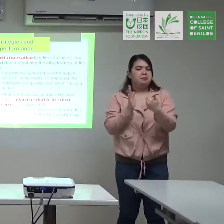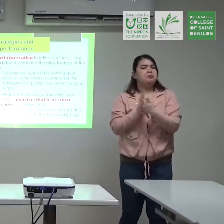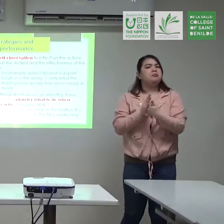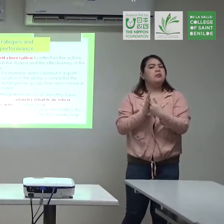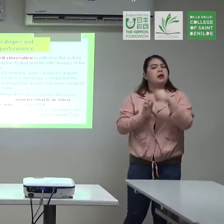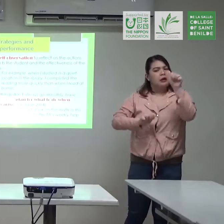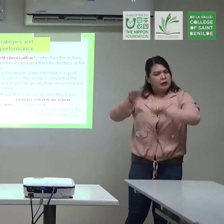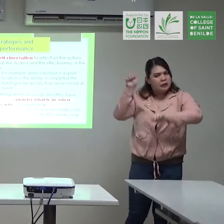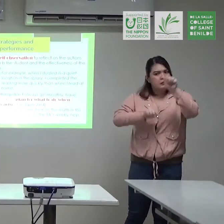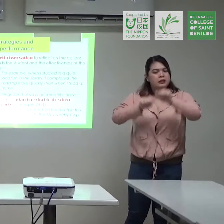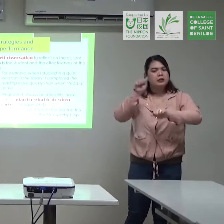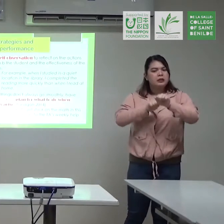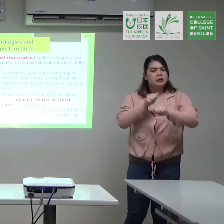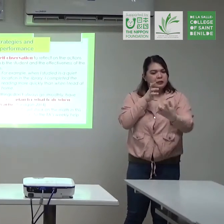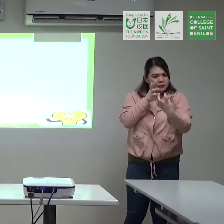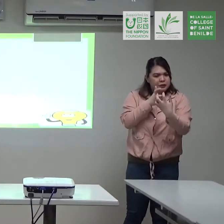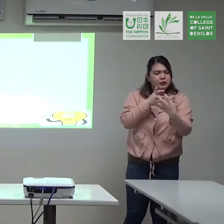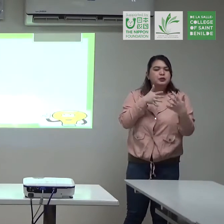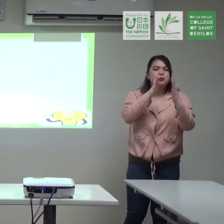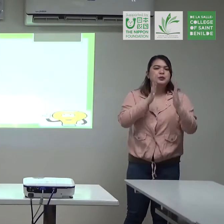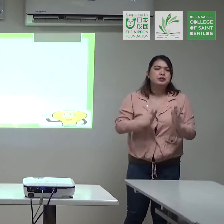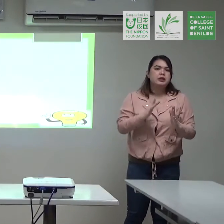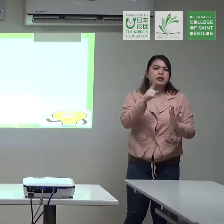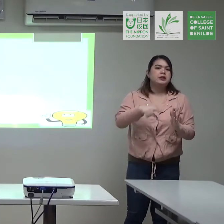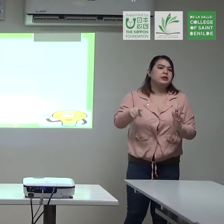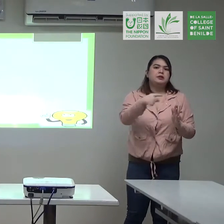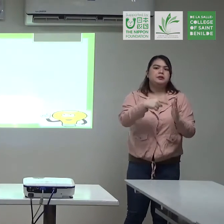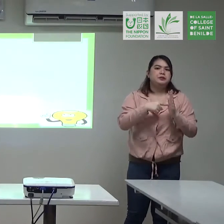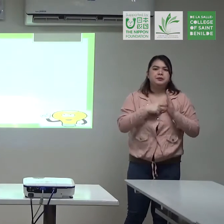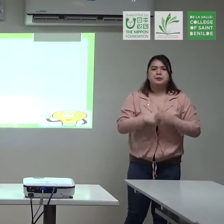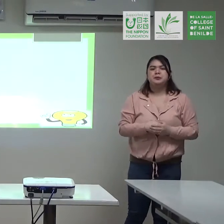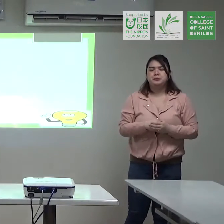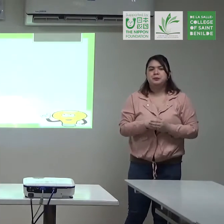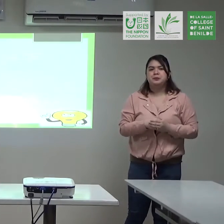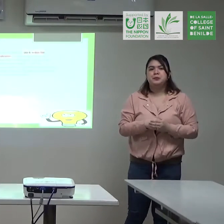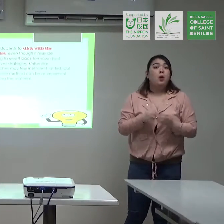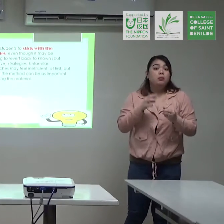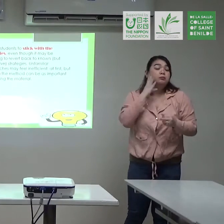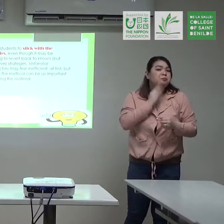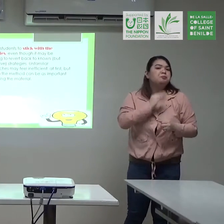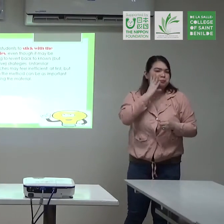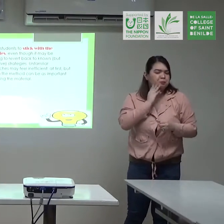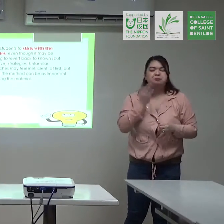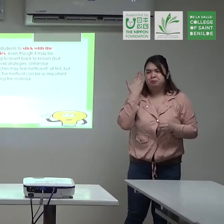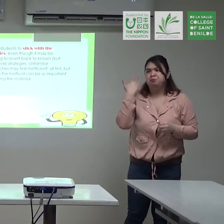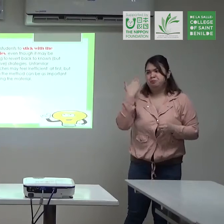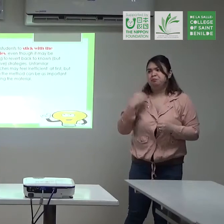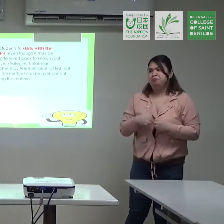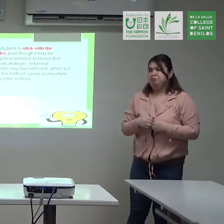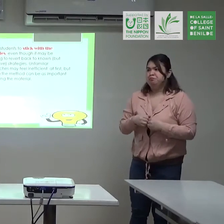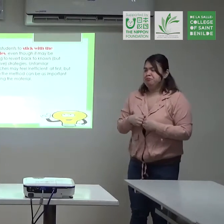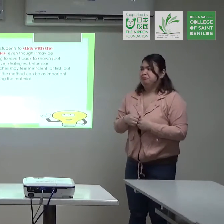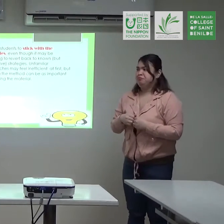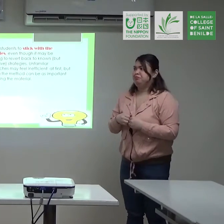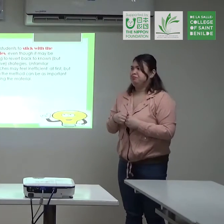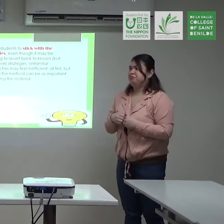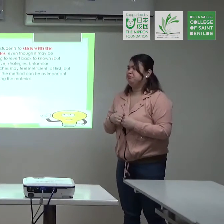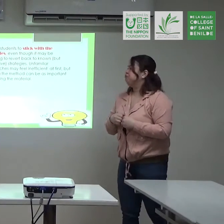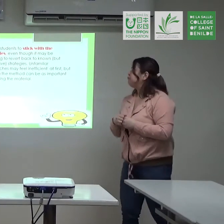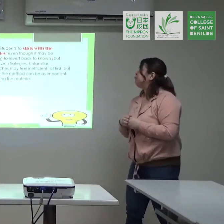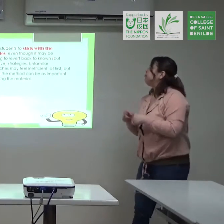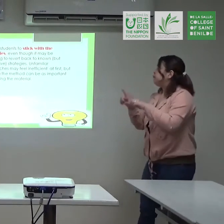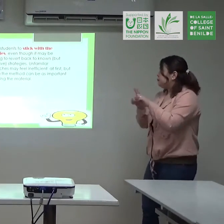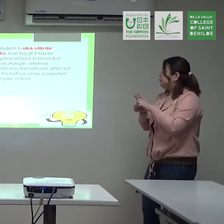the potential obstacles that the student encounters. Prompt students to stick